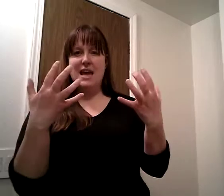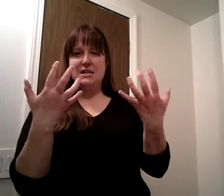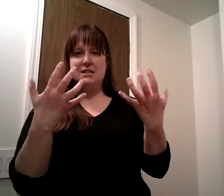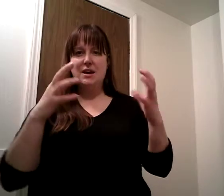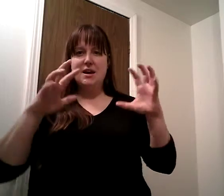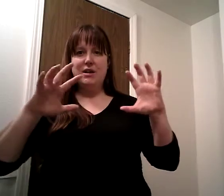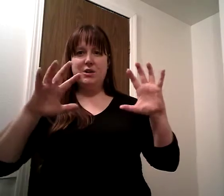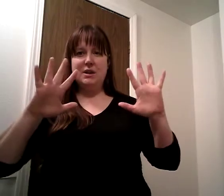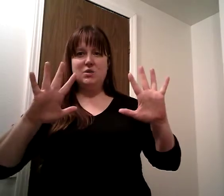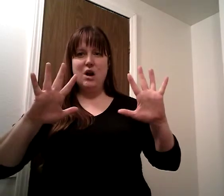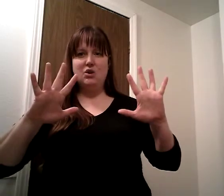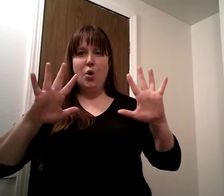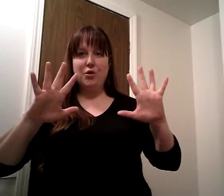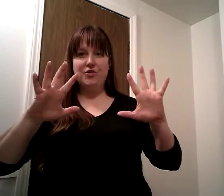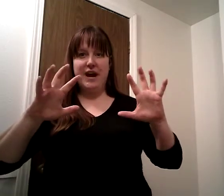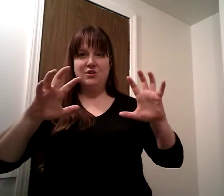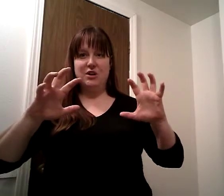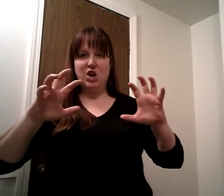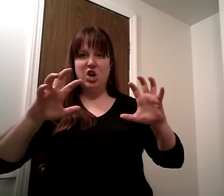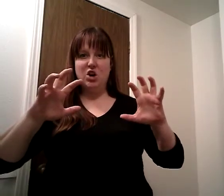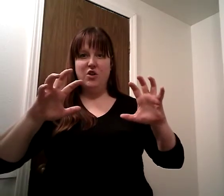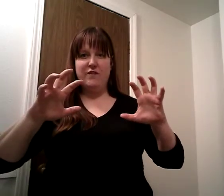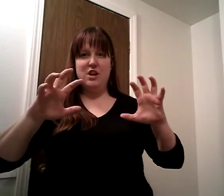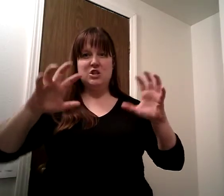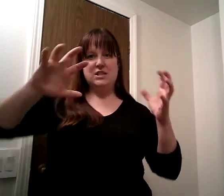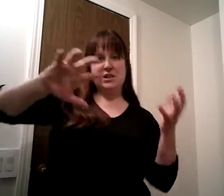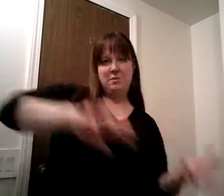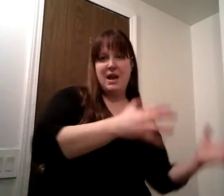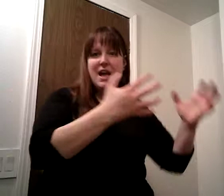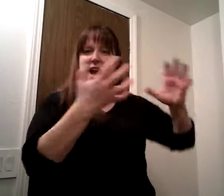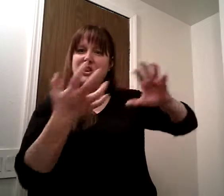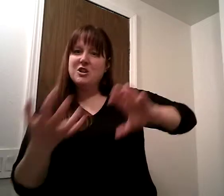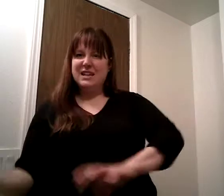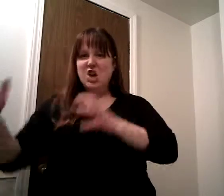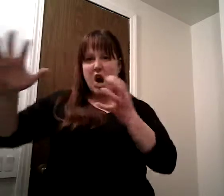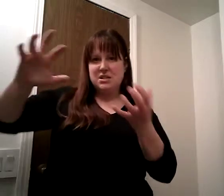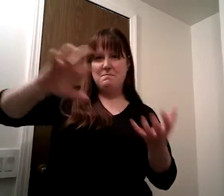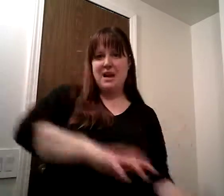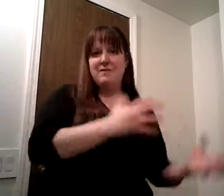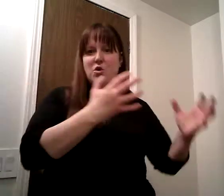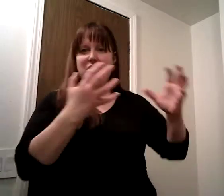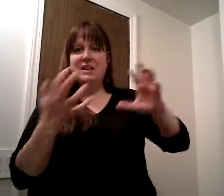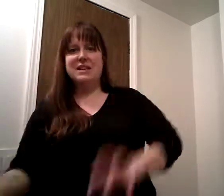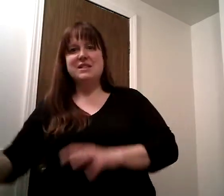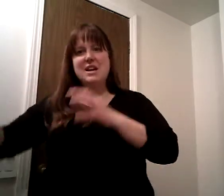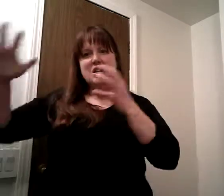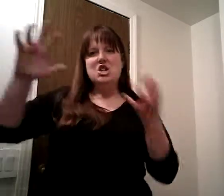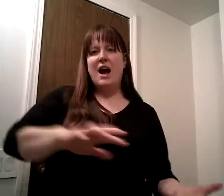hands a little bit, so not total 5s. You're going to curve your fingers just a little bit, and you're going to toss them back and forth like this. Chided